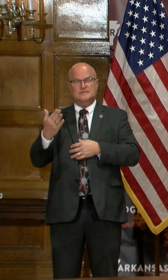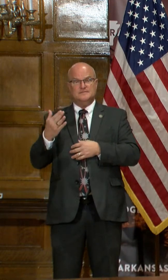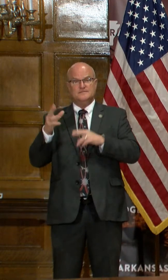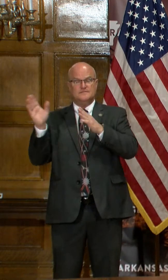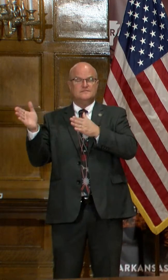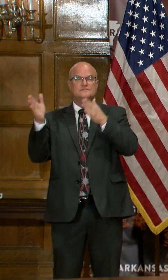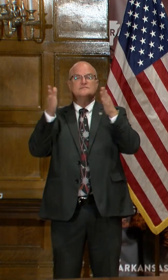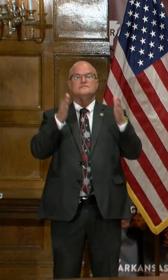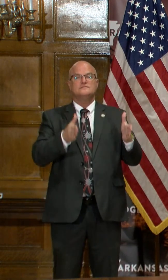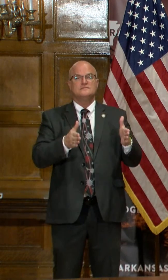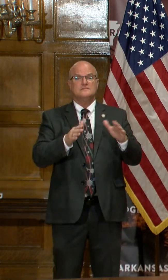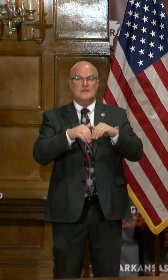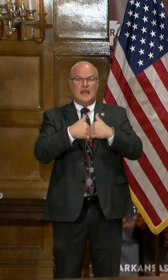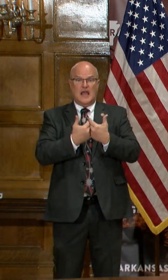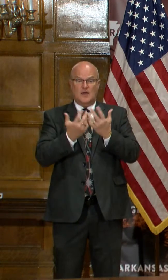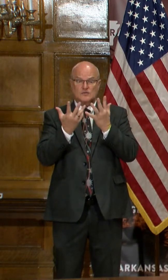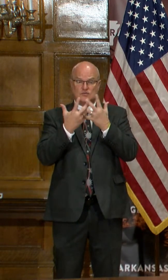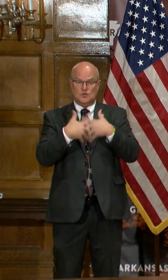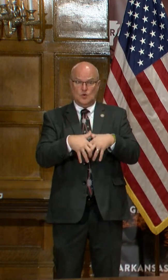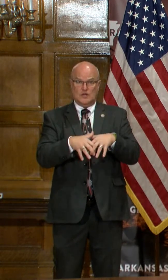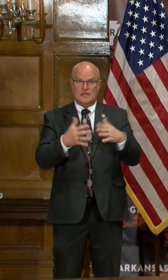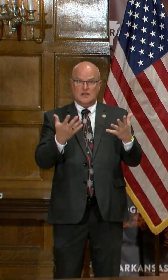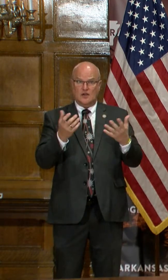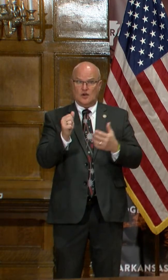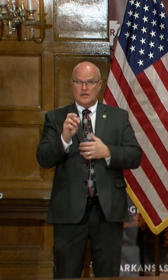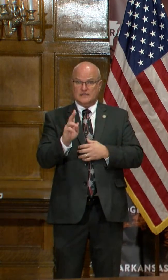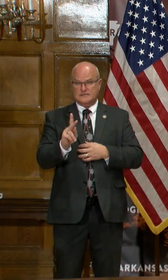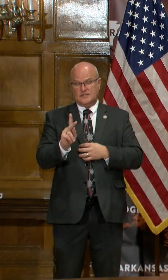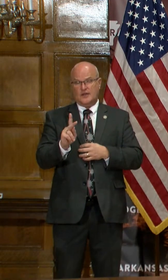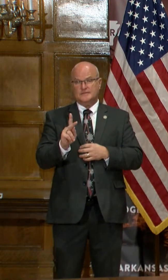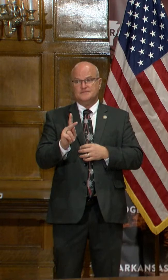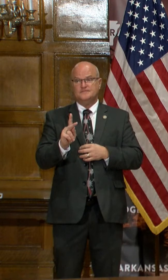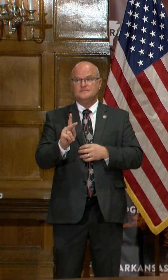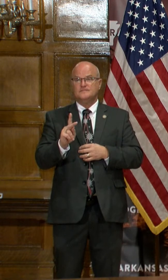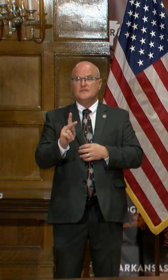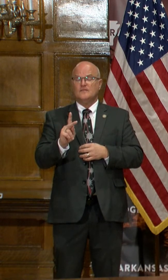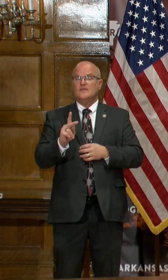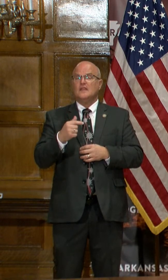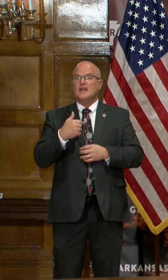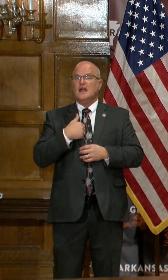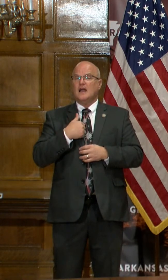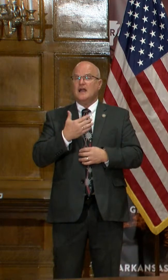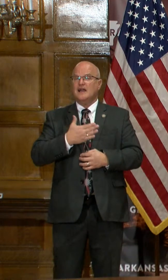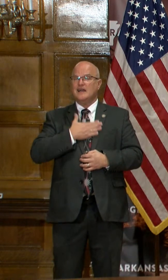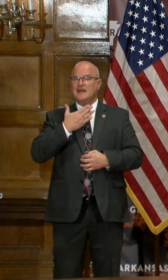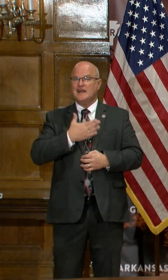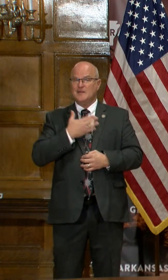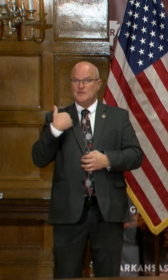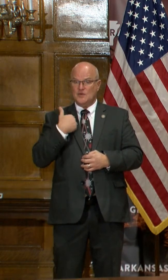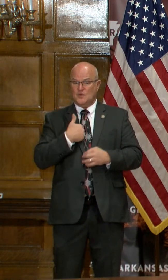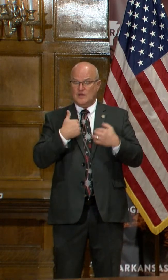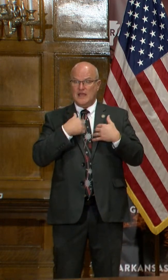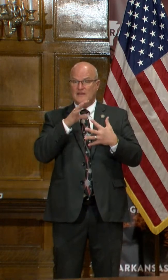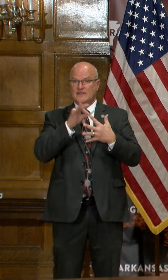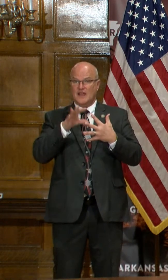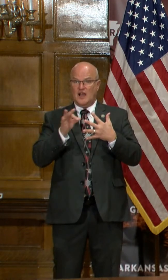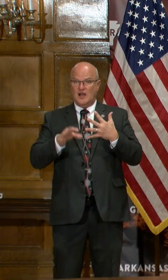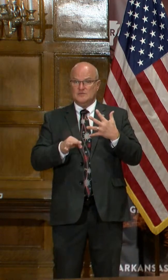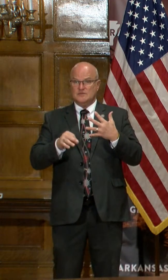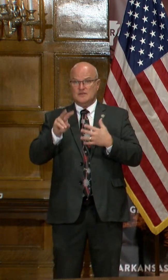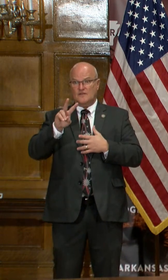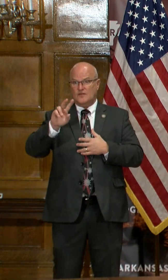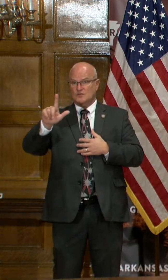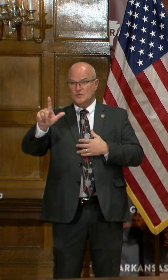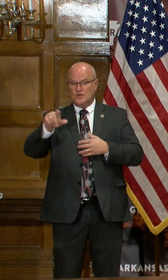In terms of how it's working in Arkansas, you know, I'm glad that we have the option of going